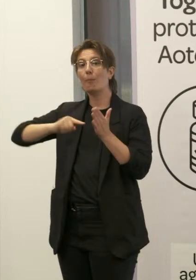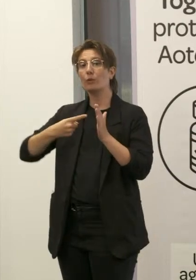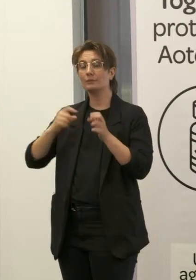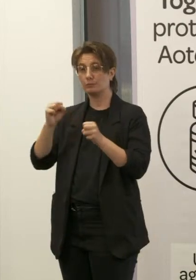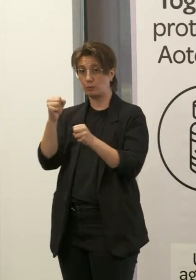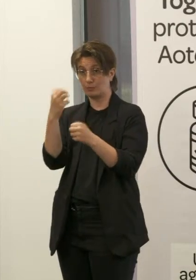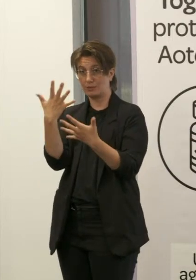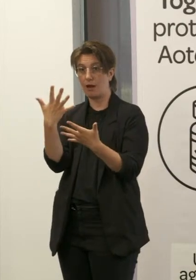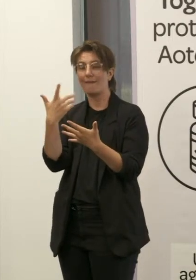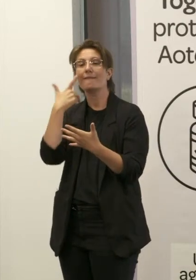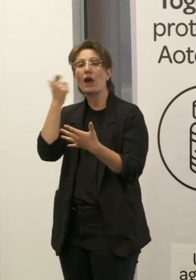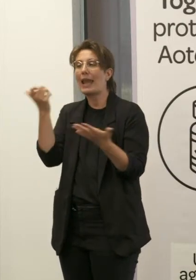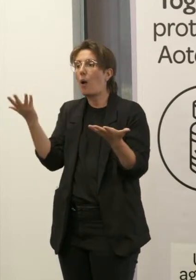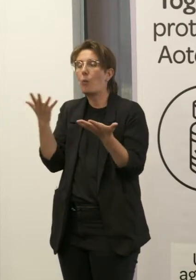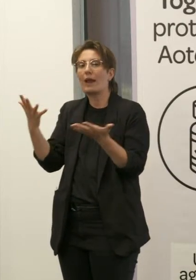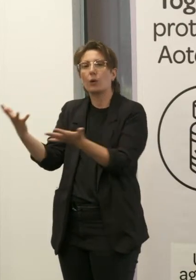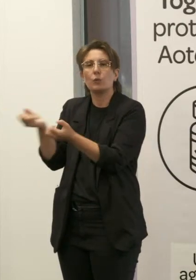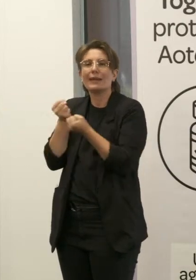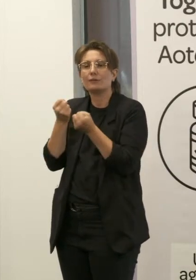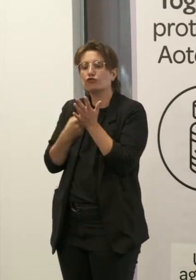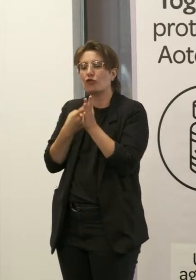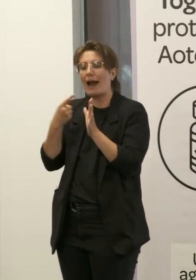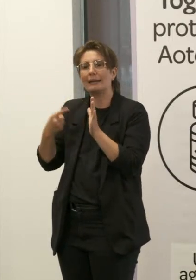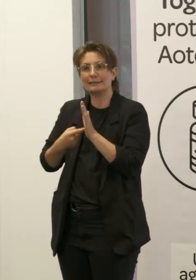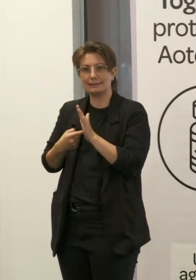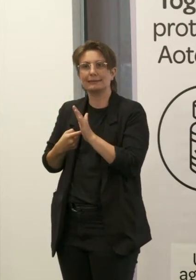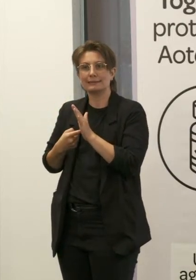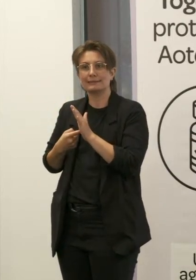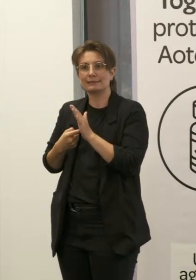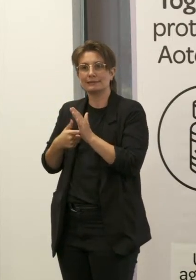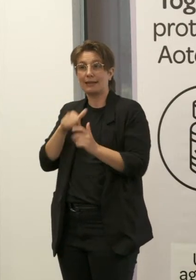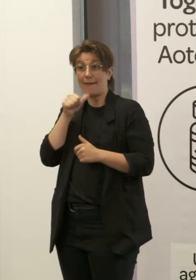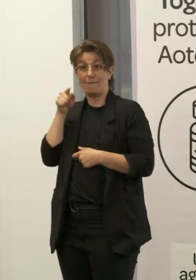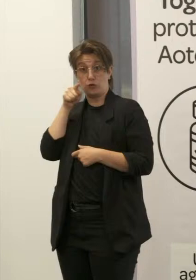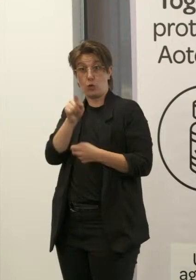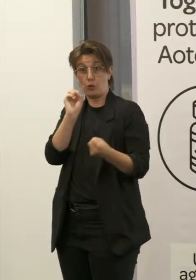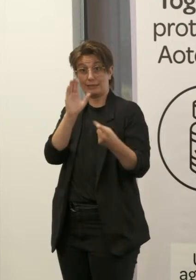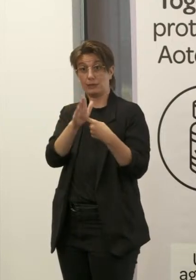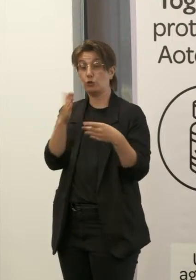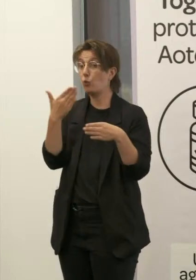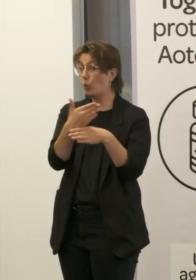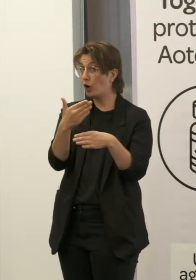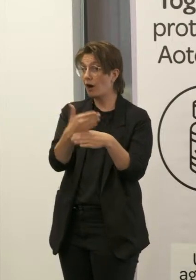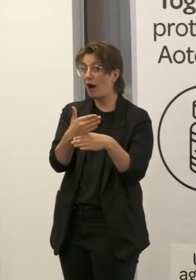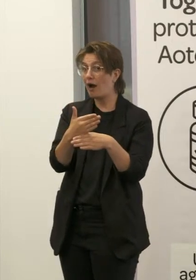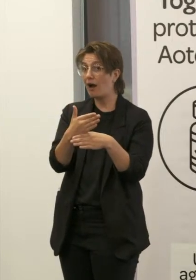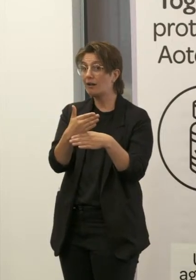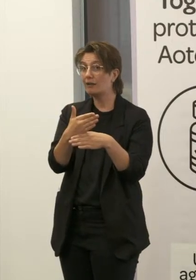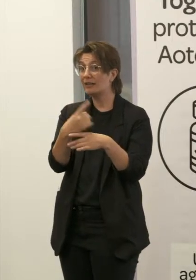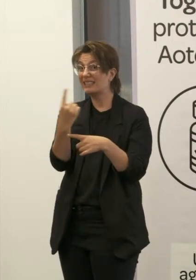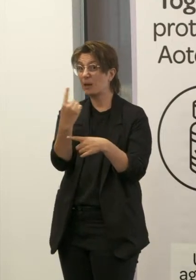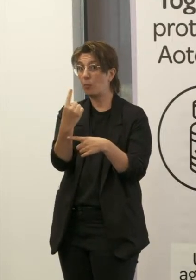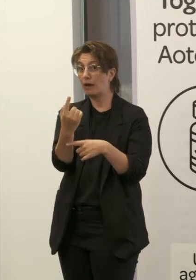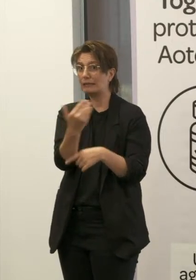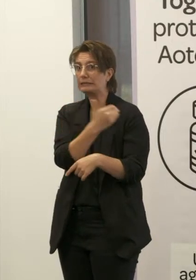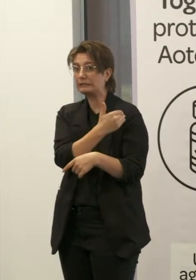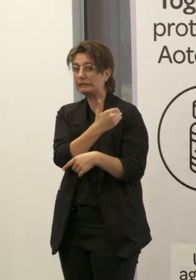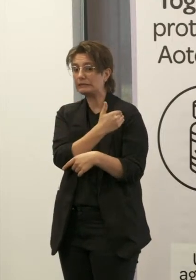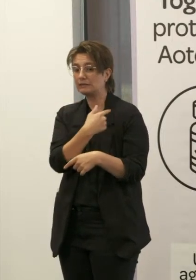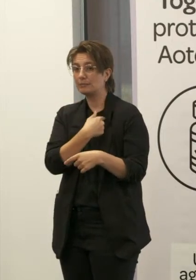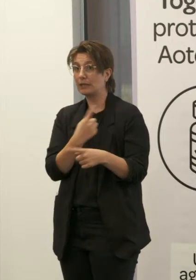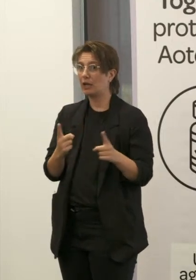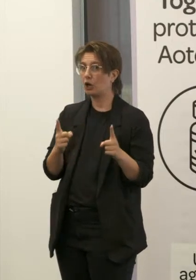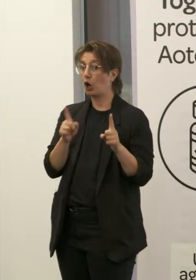tests if you are part of that scheme and you've been notified as being a potential contact, and you are required to go to